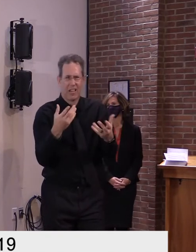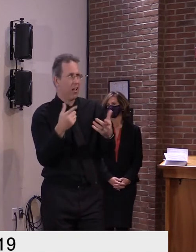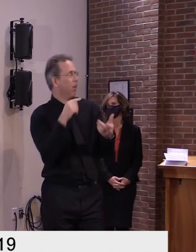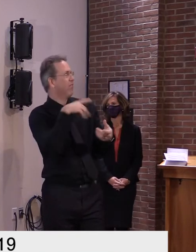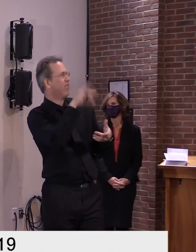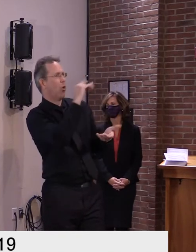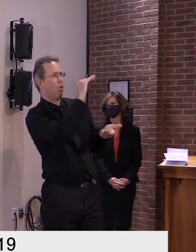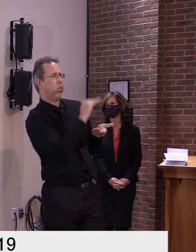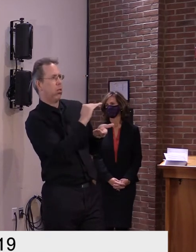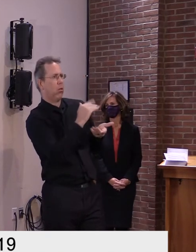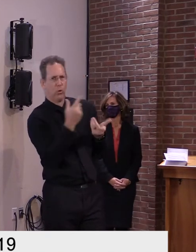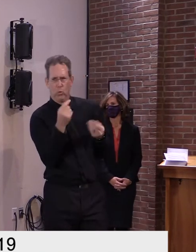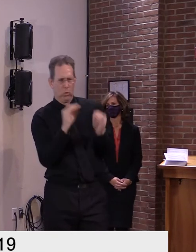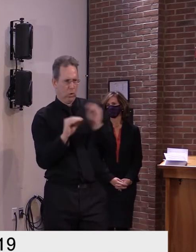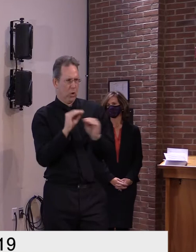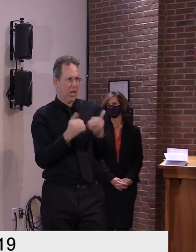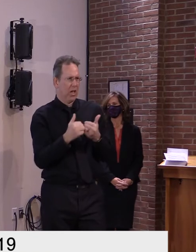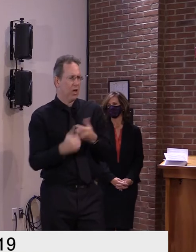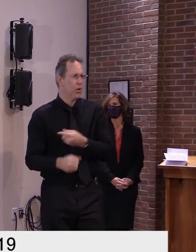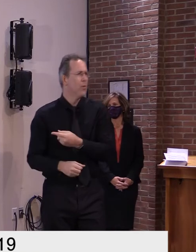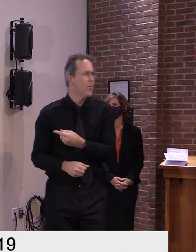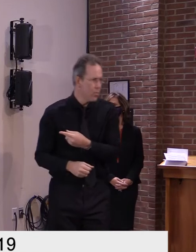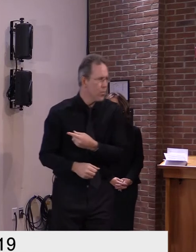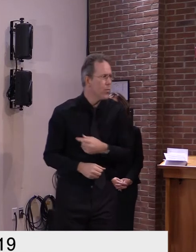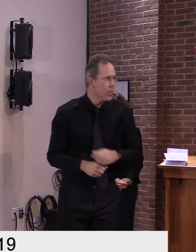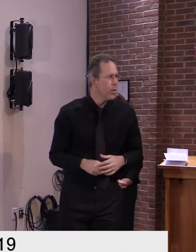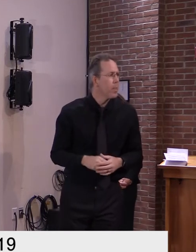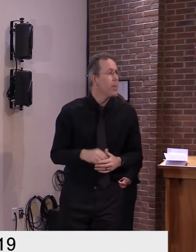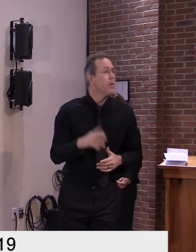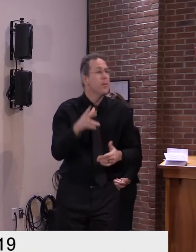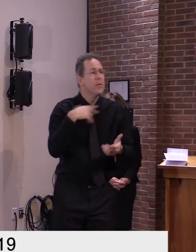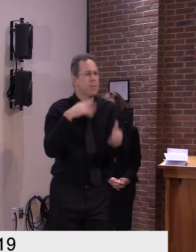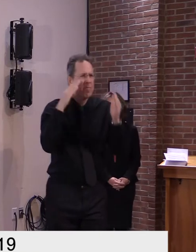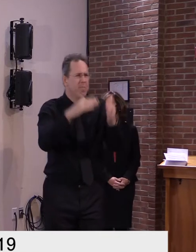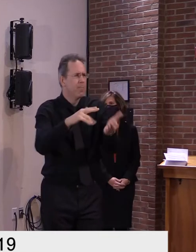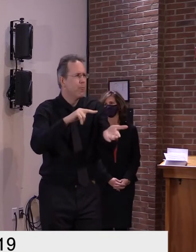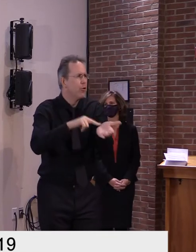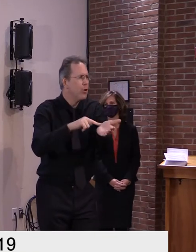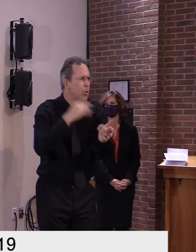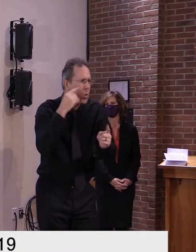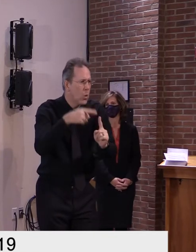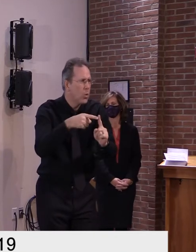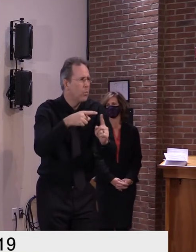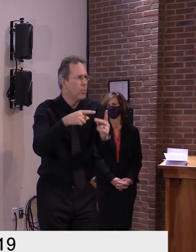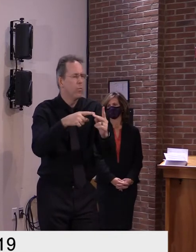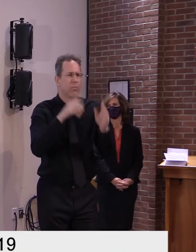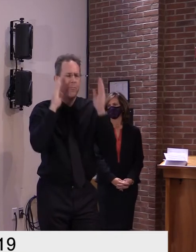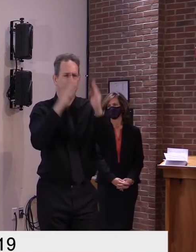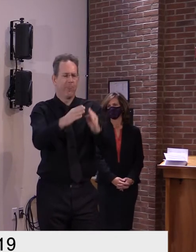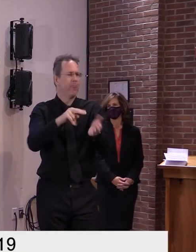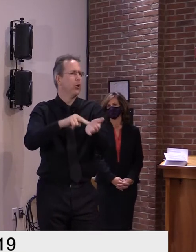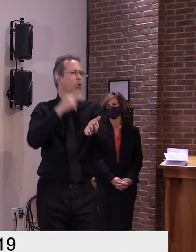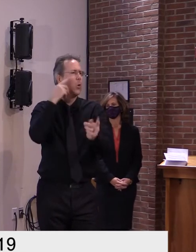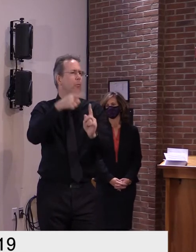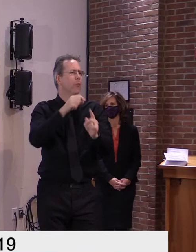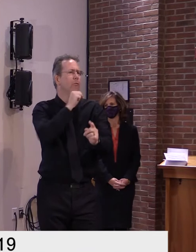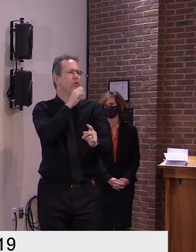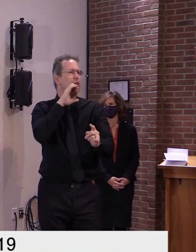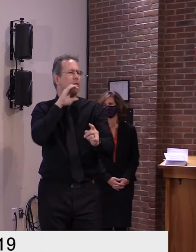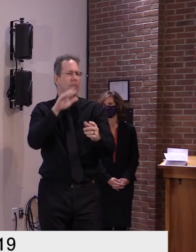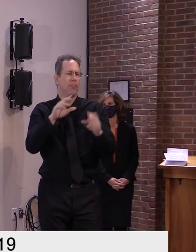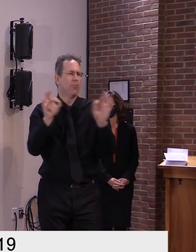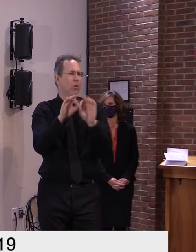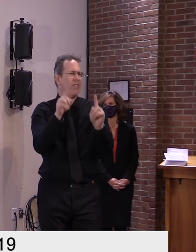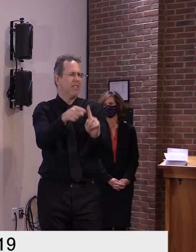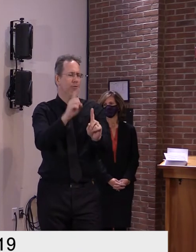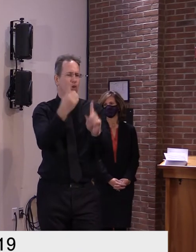being left alone. The hospital one's a little easier, but I have to remind people with Pfizer, you have to get